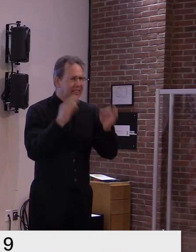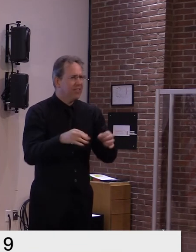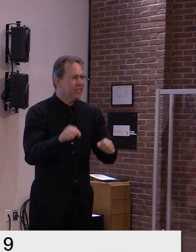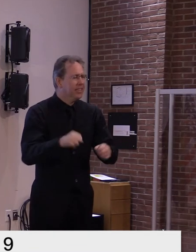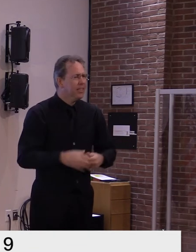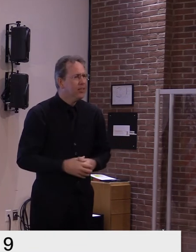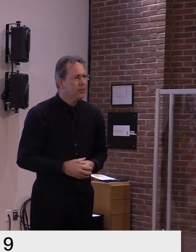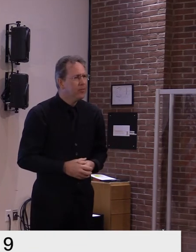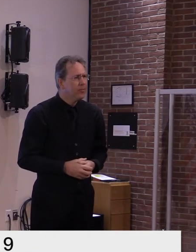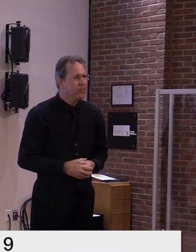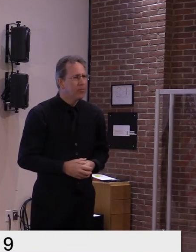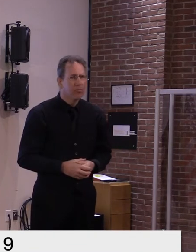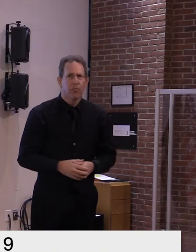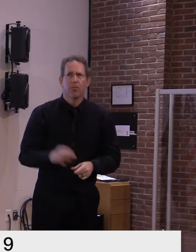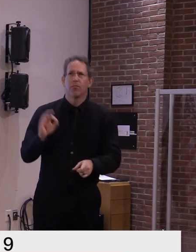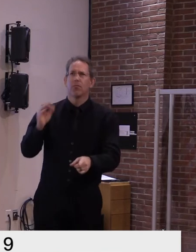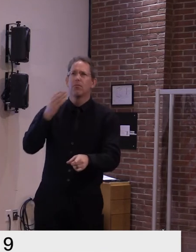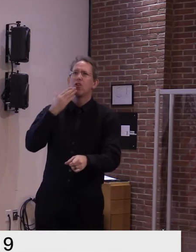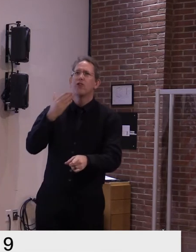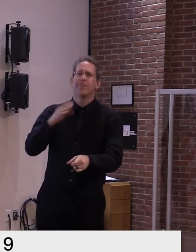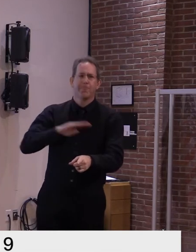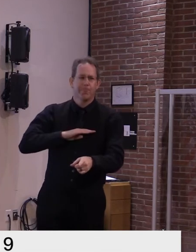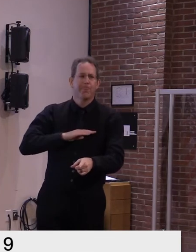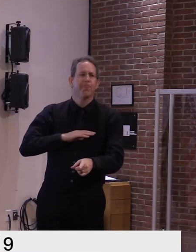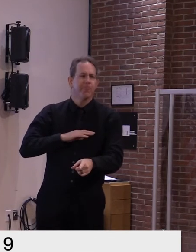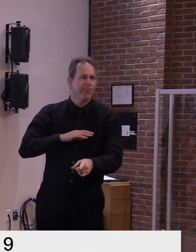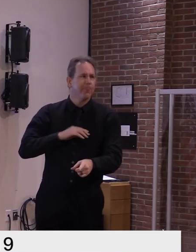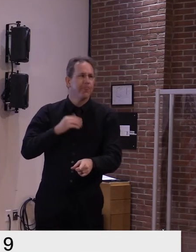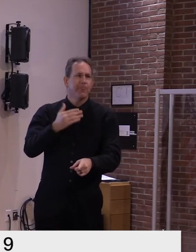Thank you very much. I'm happy to hear that.